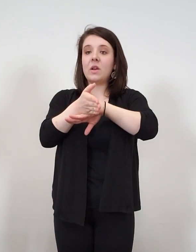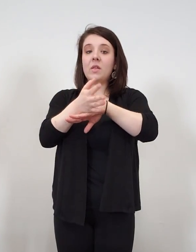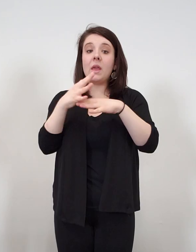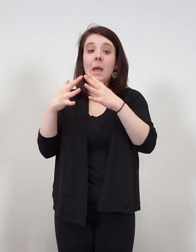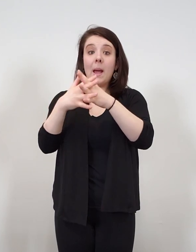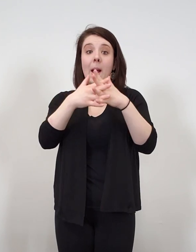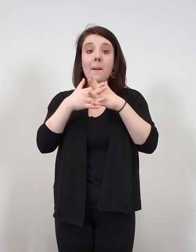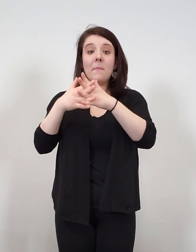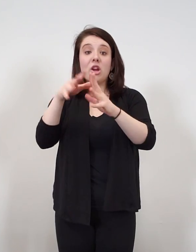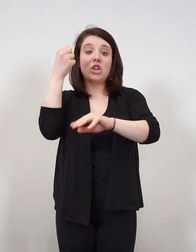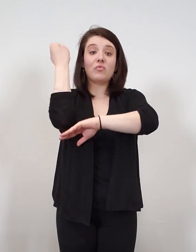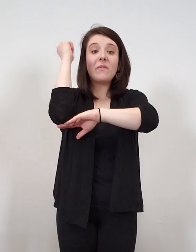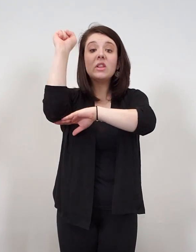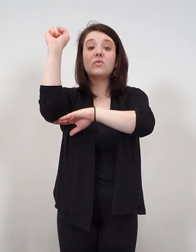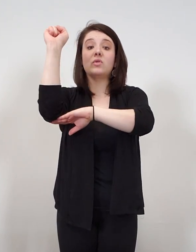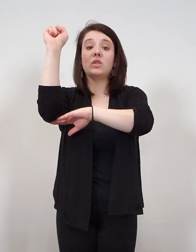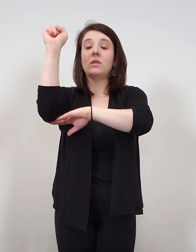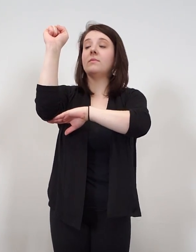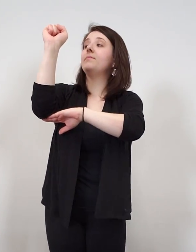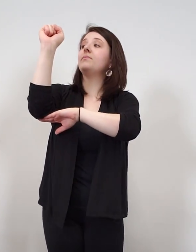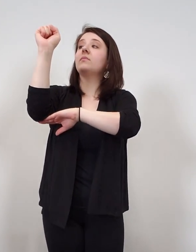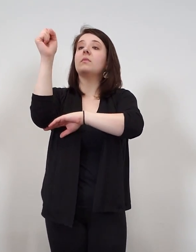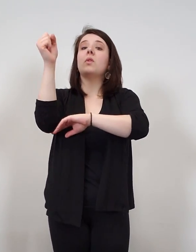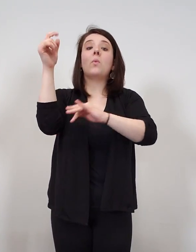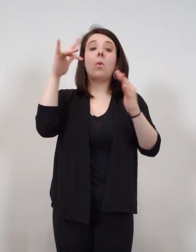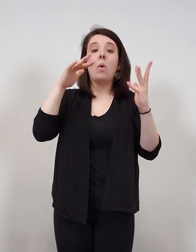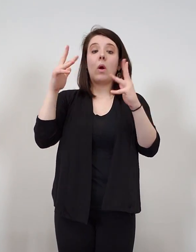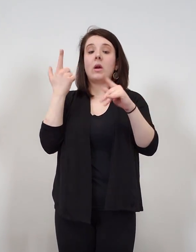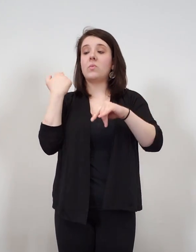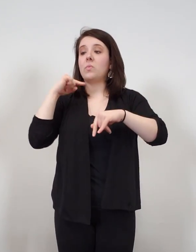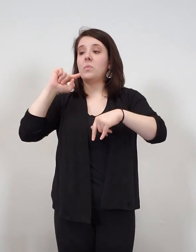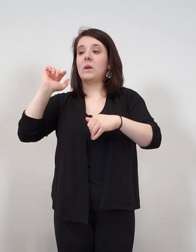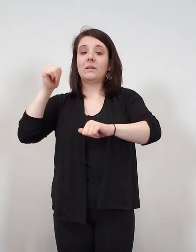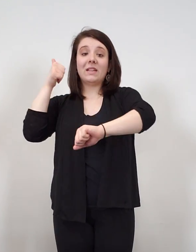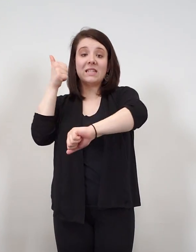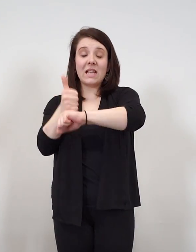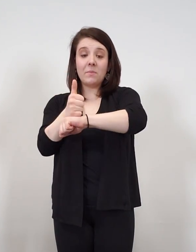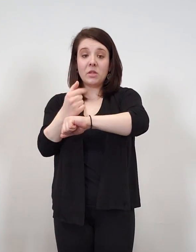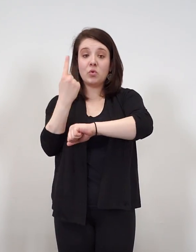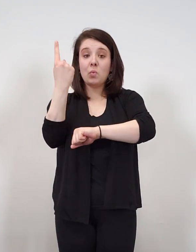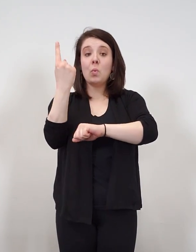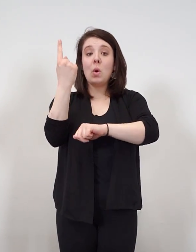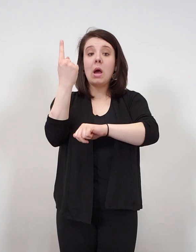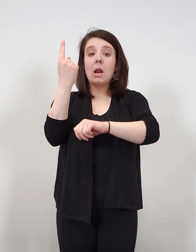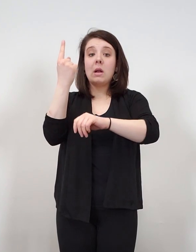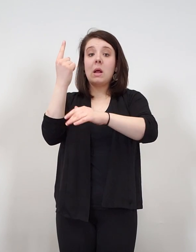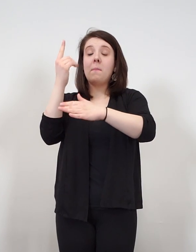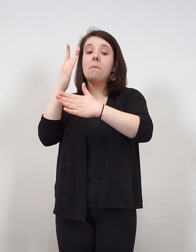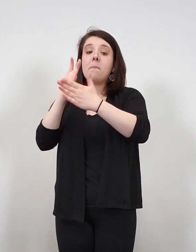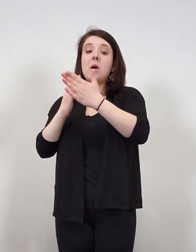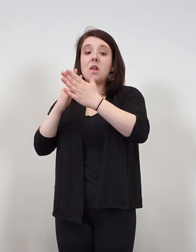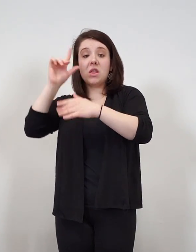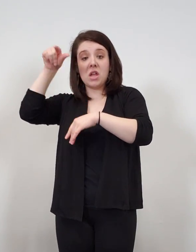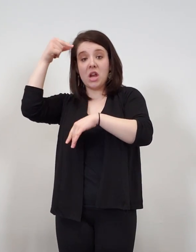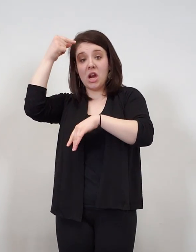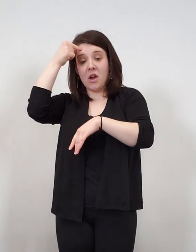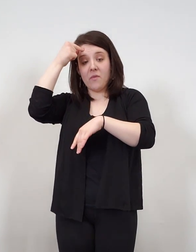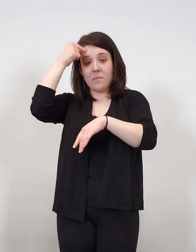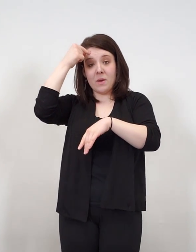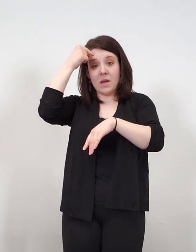of Confederation, we established only one branch, the legislative branch. It did not work out the way we had hoped. We were trying